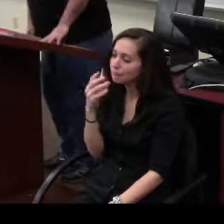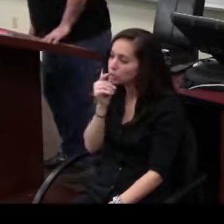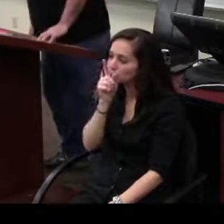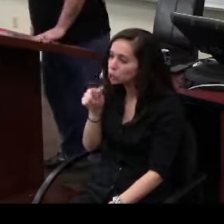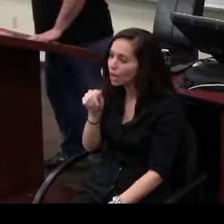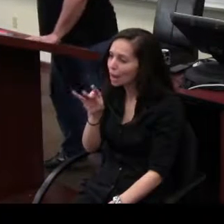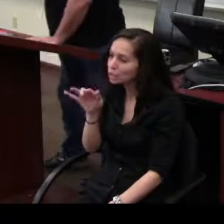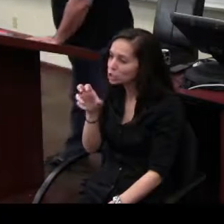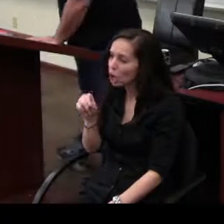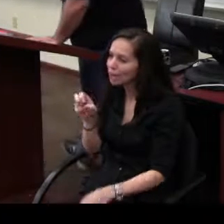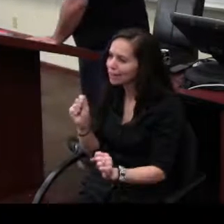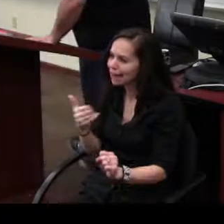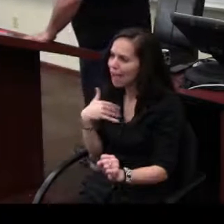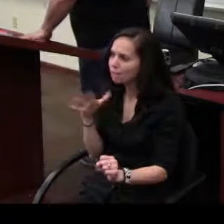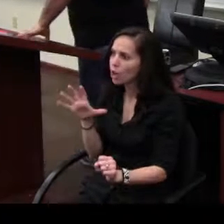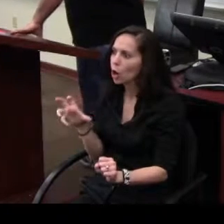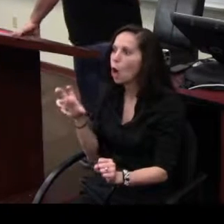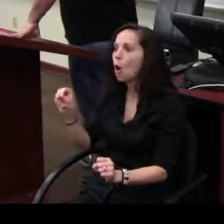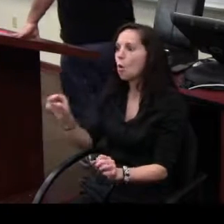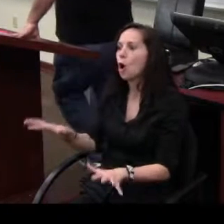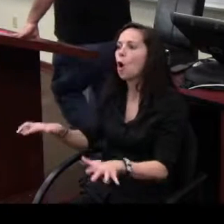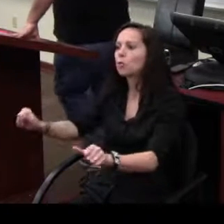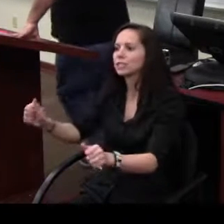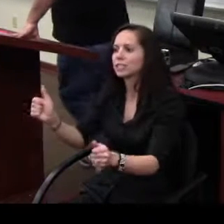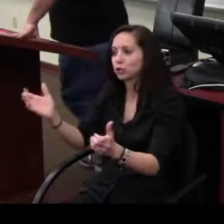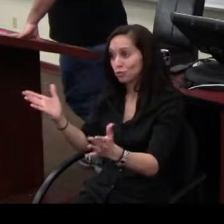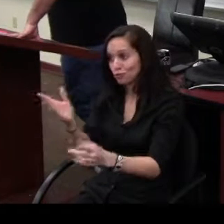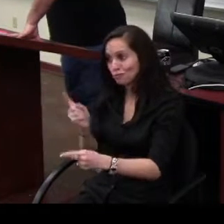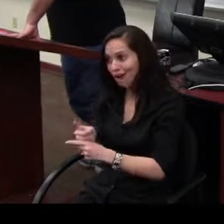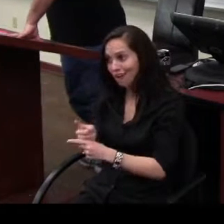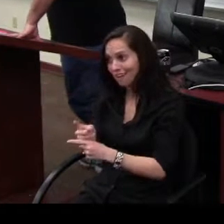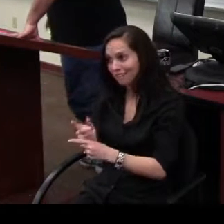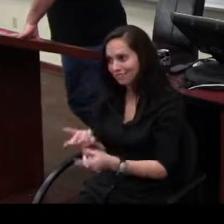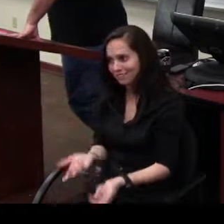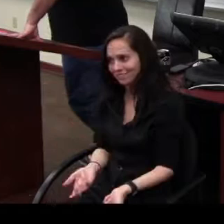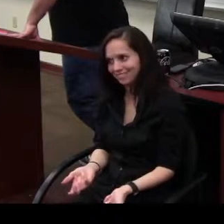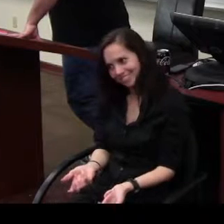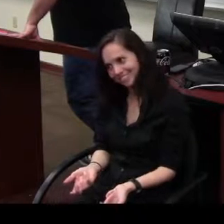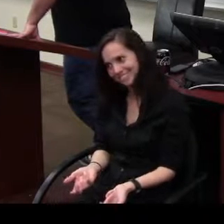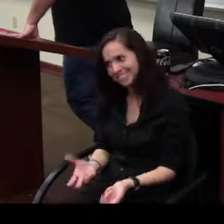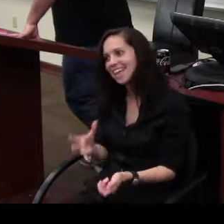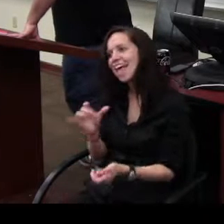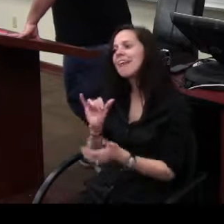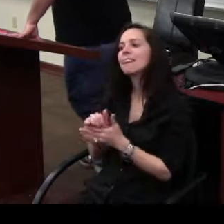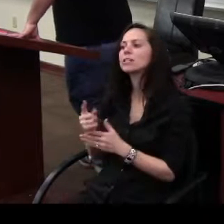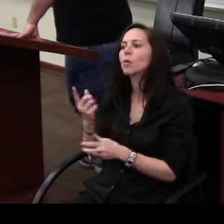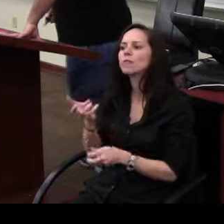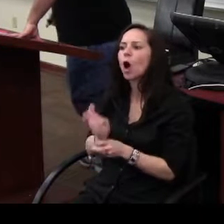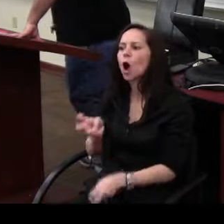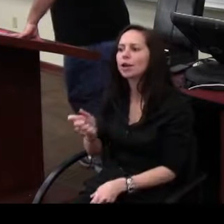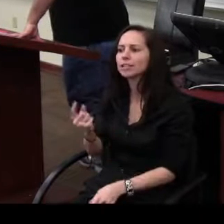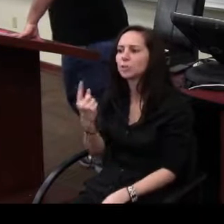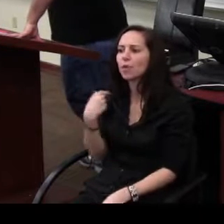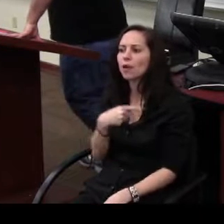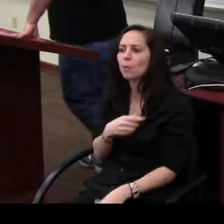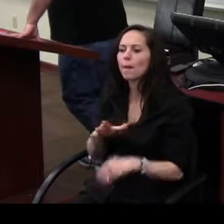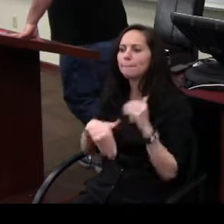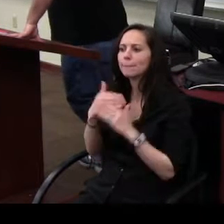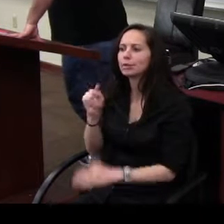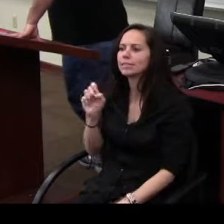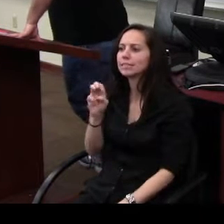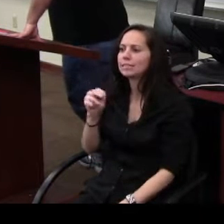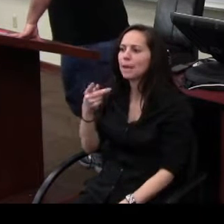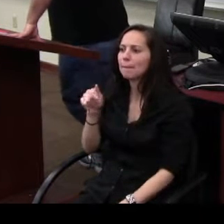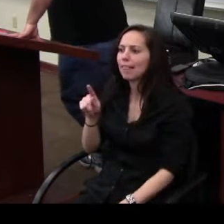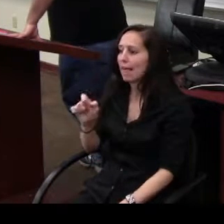own hosted server, right? But this was getting a lot of people. This is one of the hardest ones we built the template from. It's